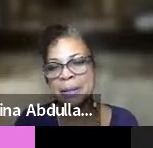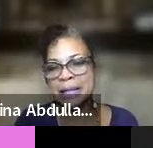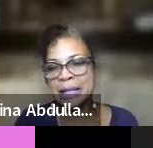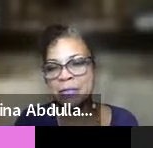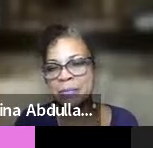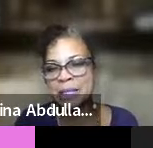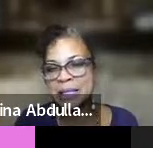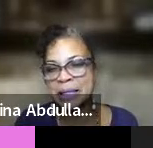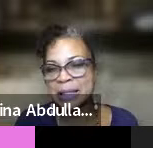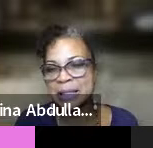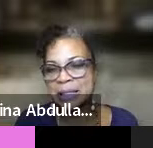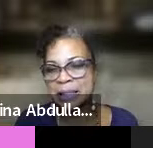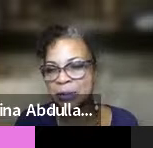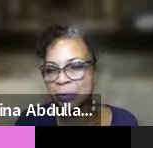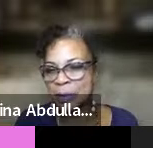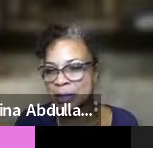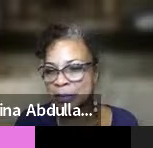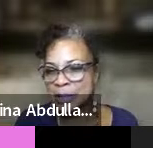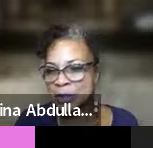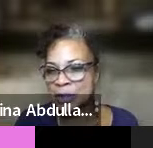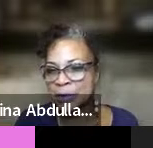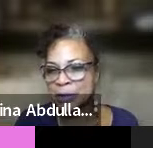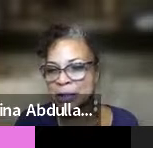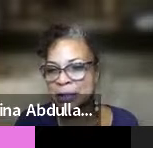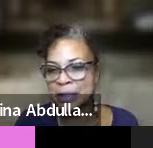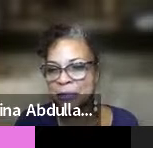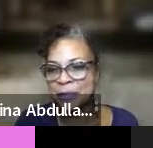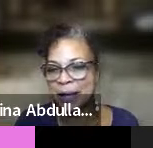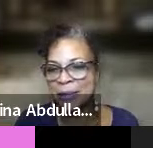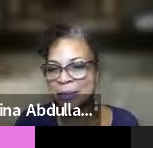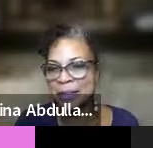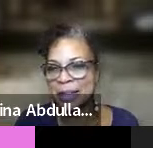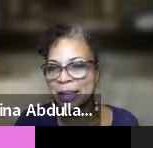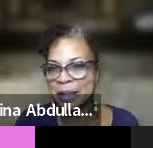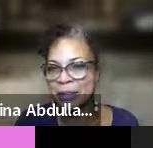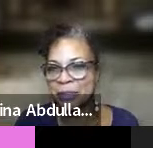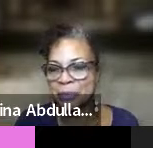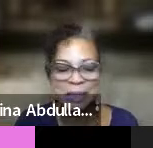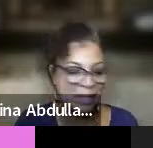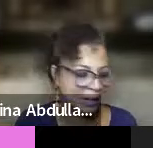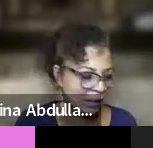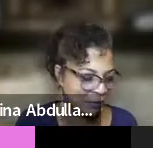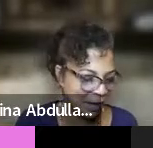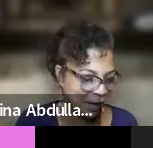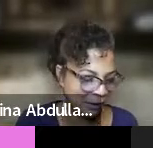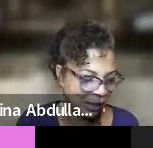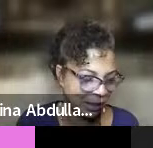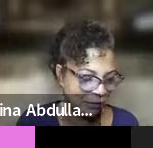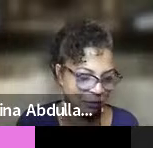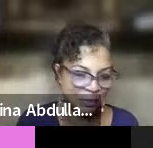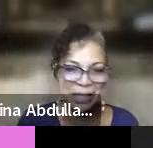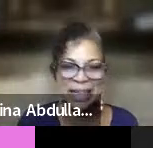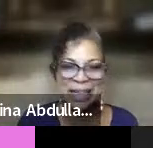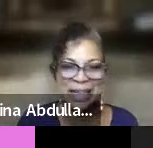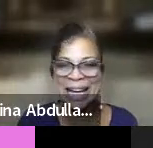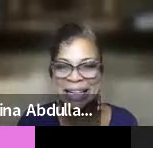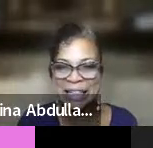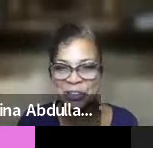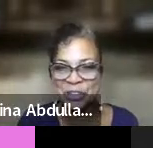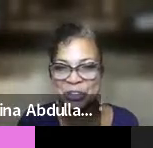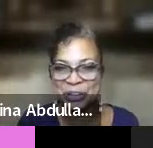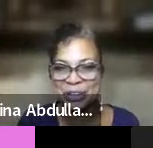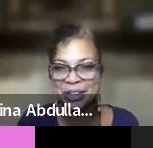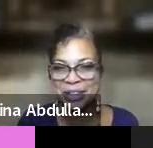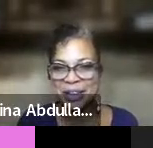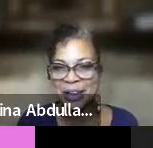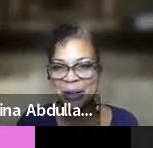I believe Miss Celestine, or was it Miss Geraldine, had found love, recently found love, and was